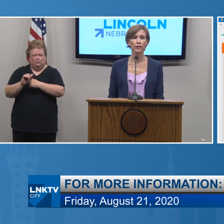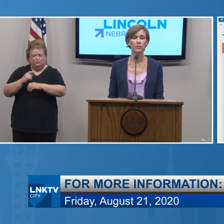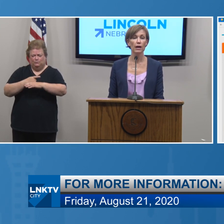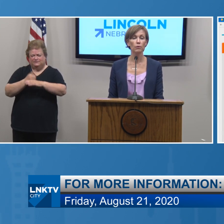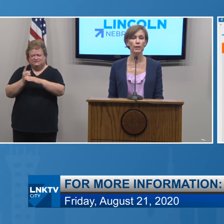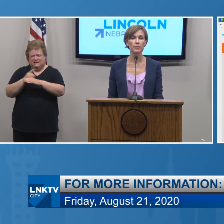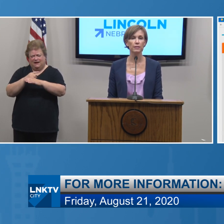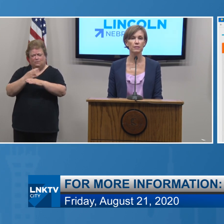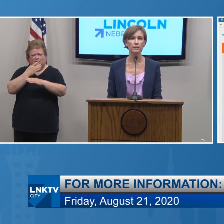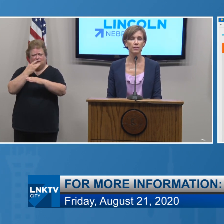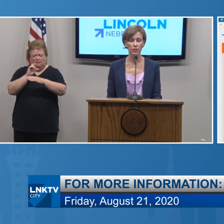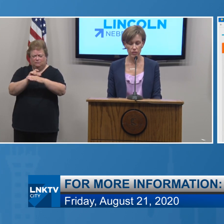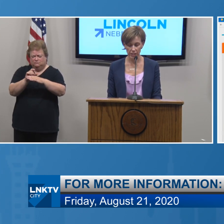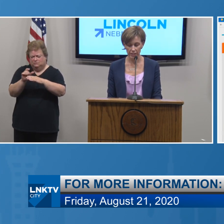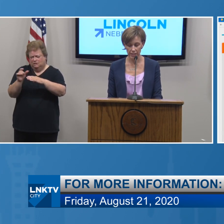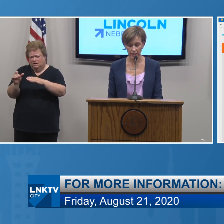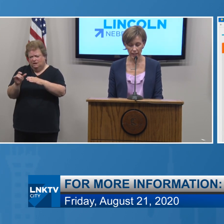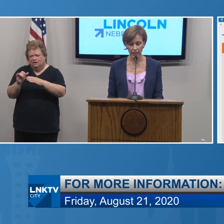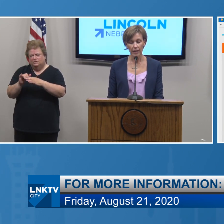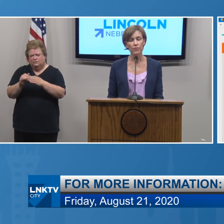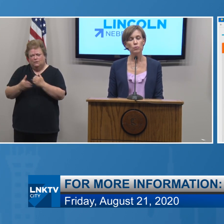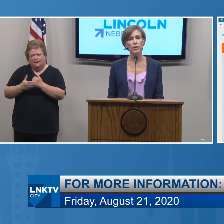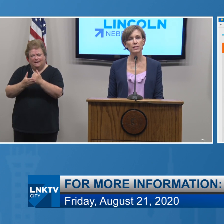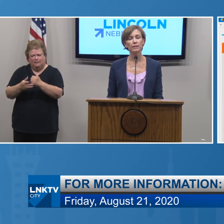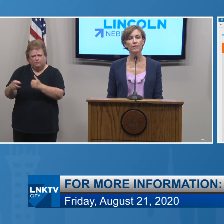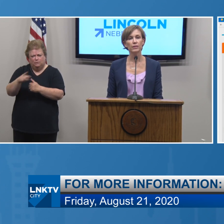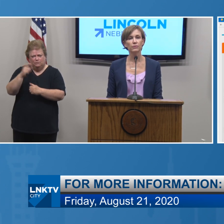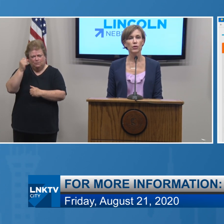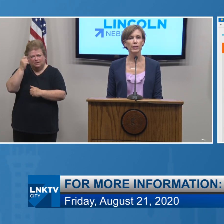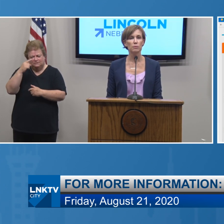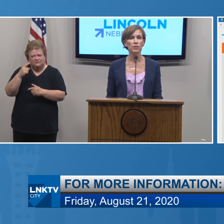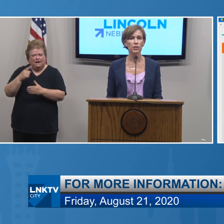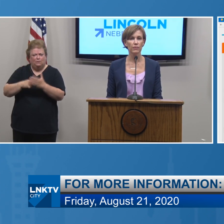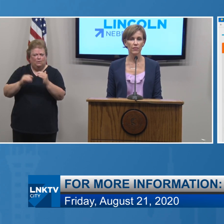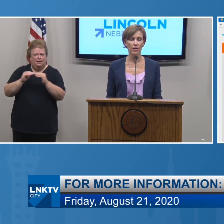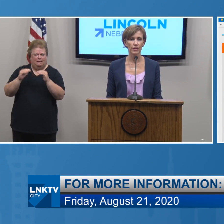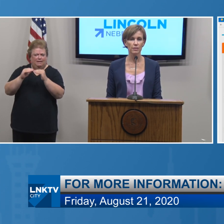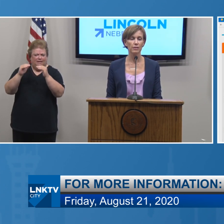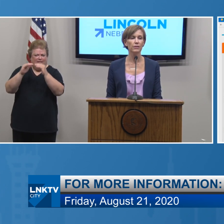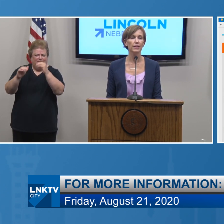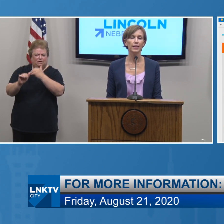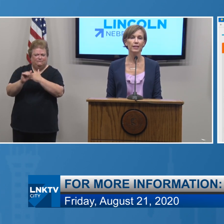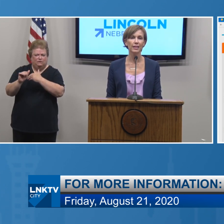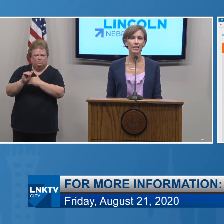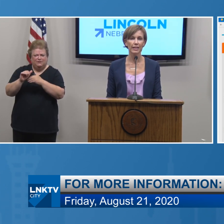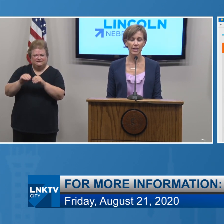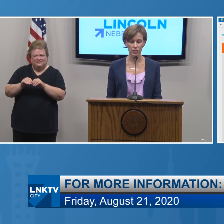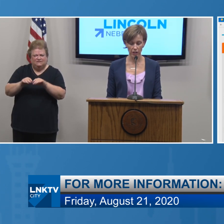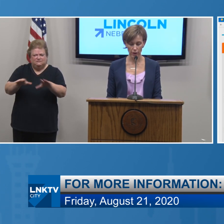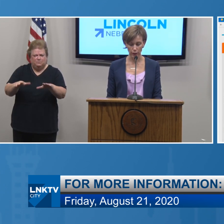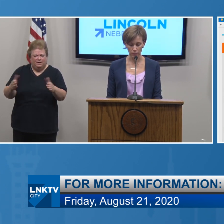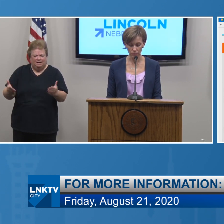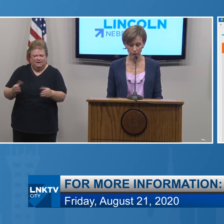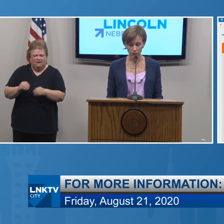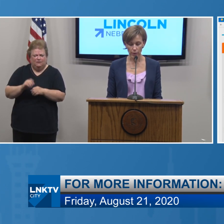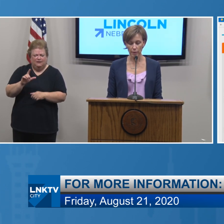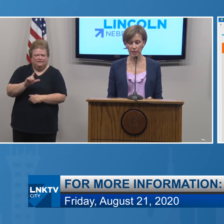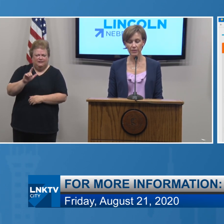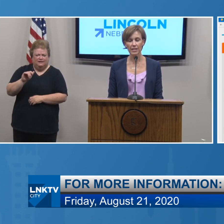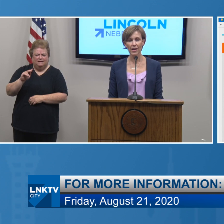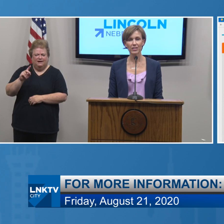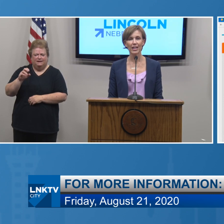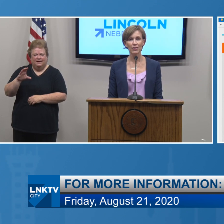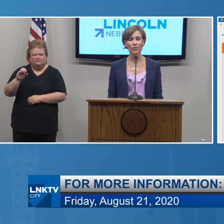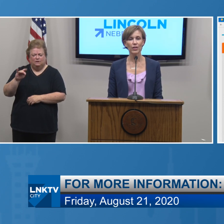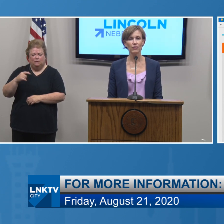tool that gives our residents an understanding of the risk level of transmission of the virus here in Lincoln and Lancaster County. We